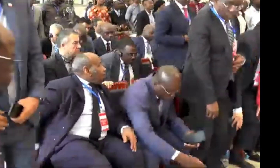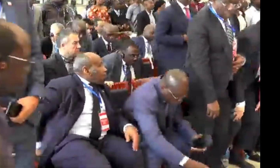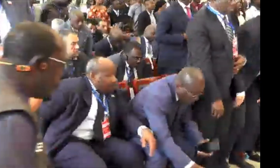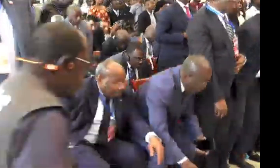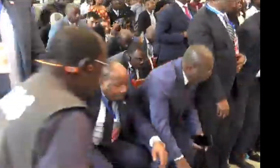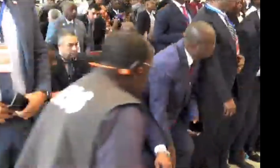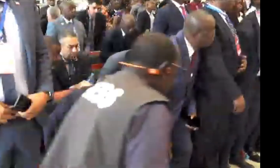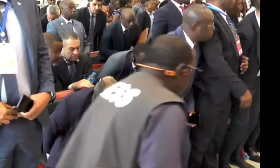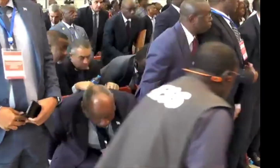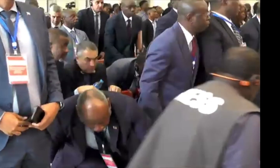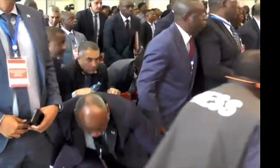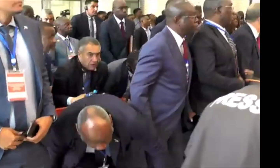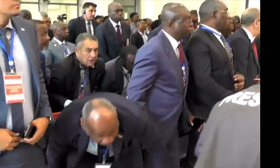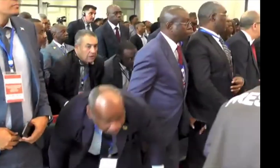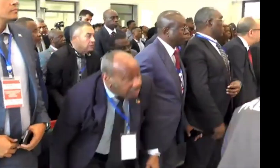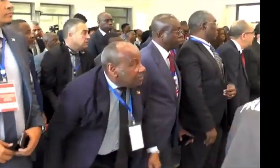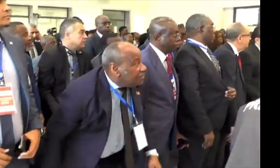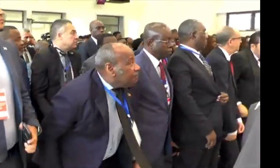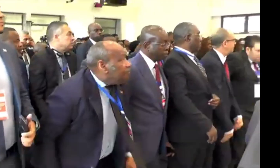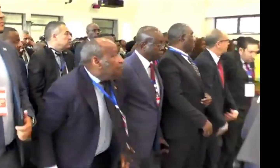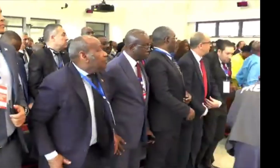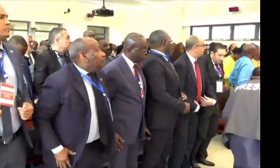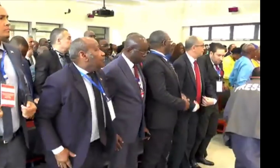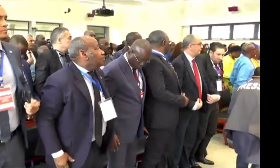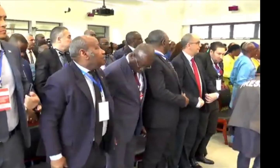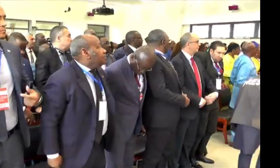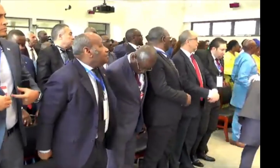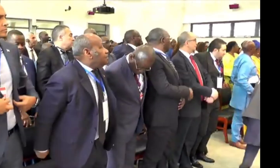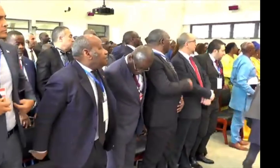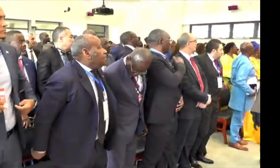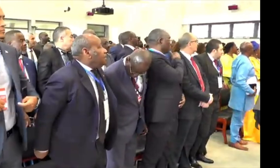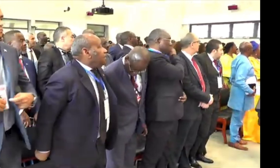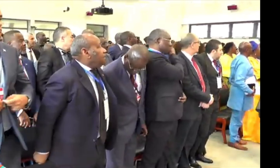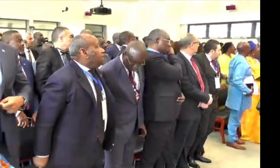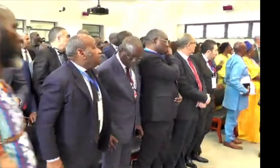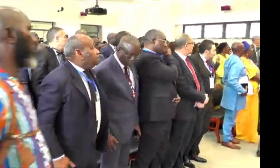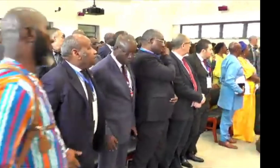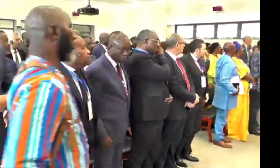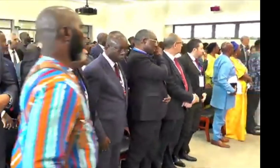and privileged to invite him to make his welcome statement.